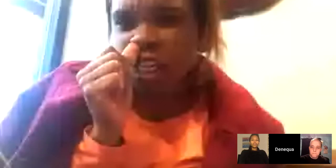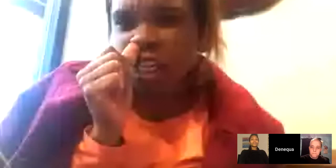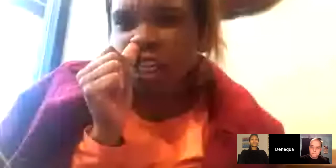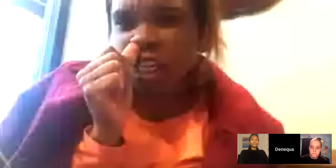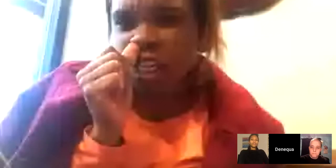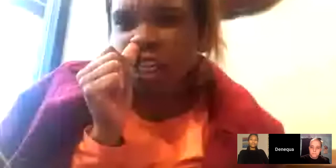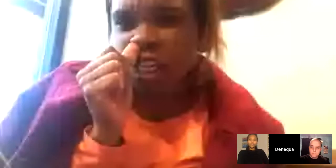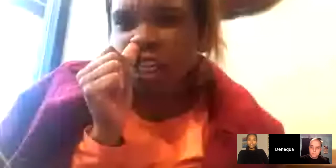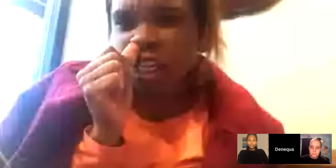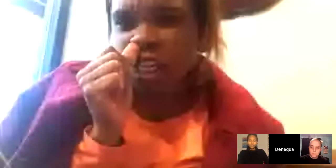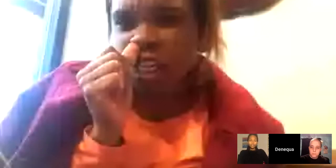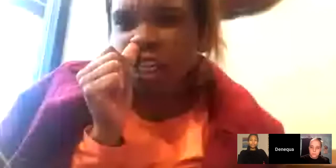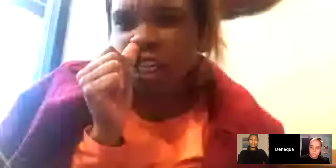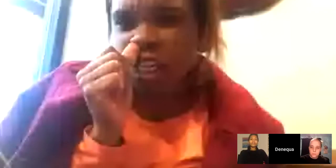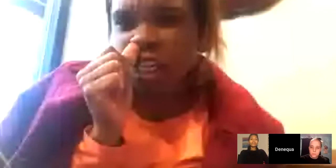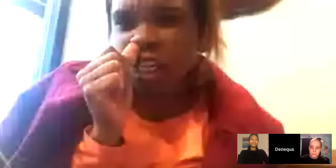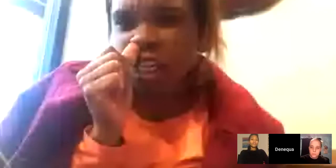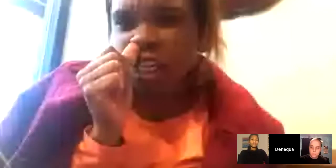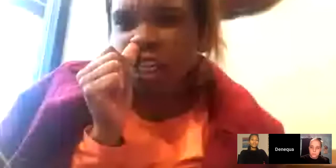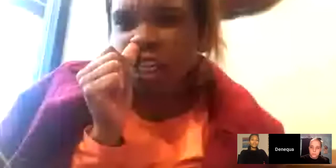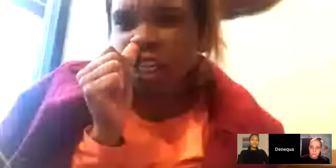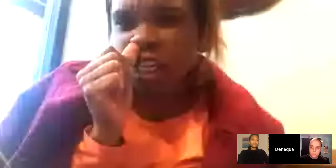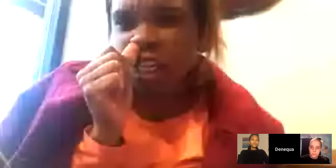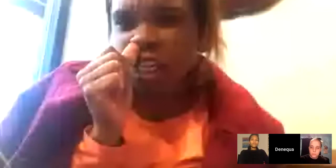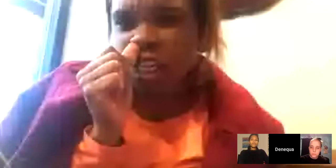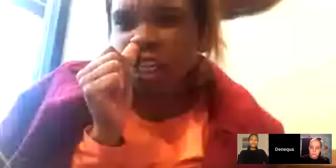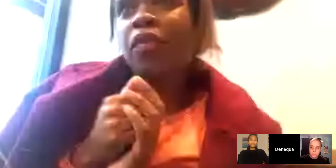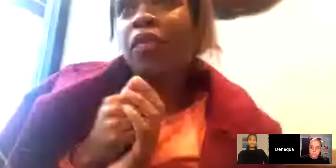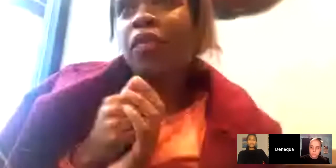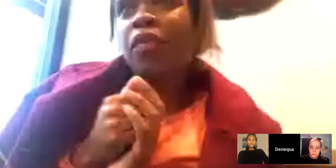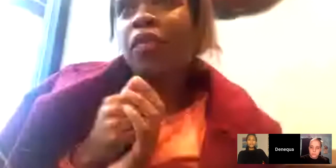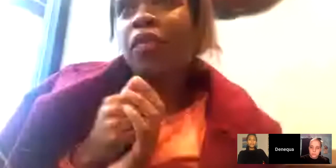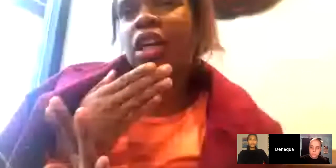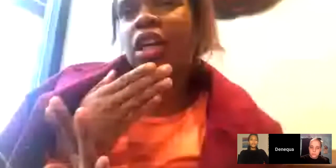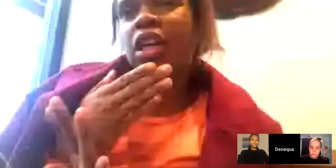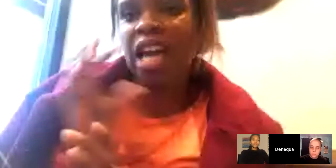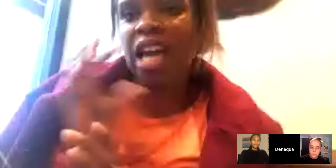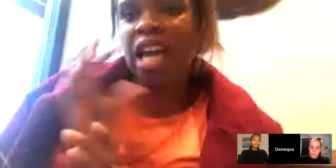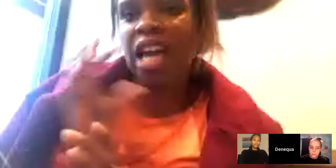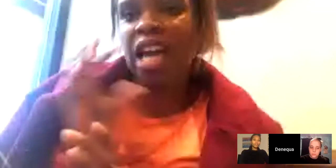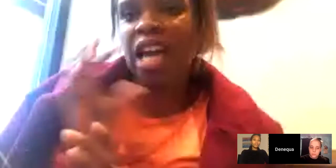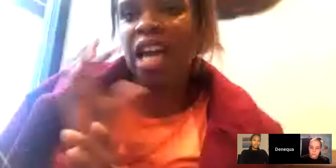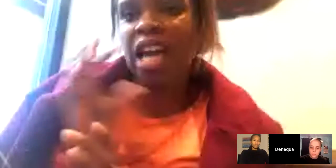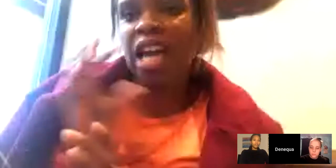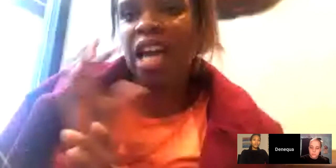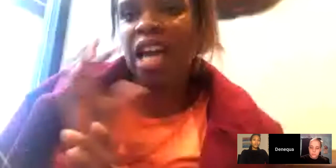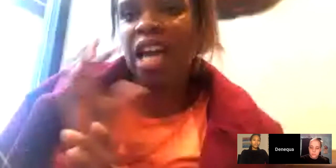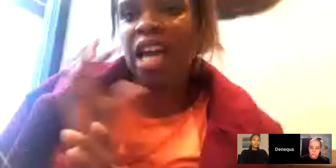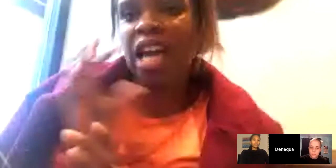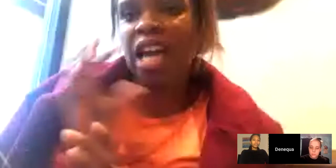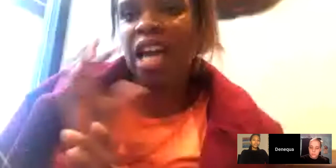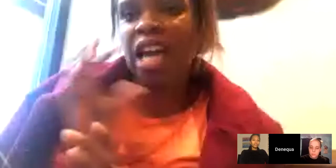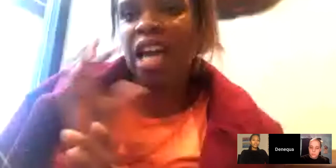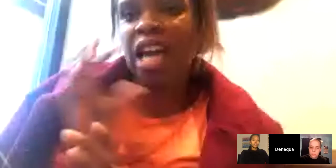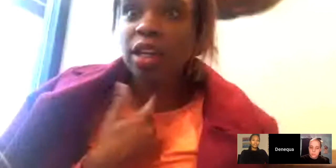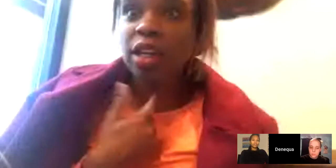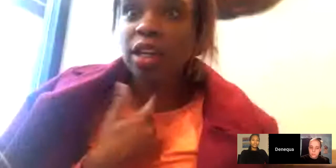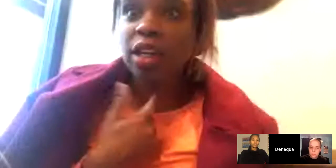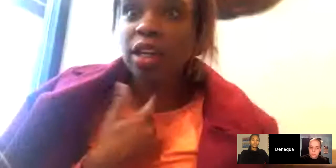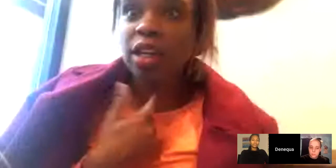got into the YAP program. She was thinking about it before she decided to go into it. And instead of just, we often hear,